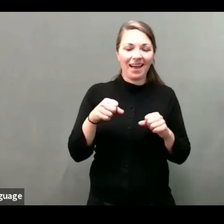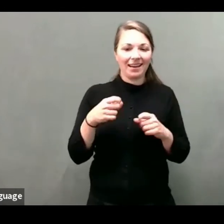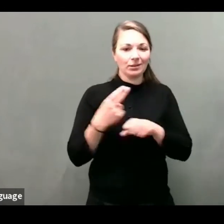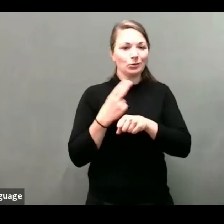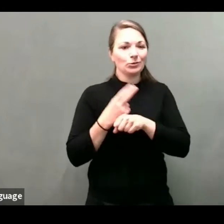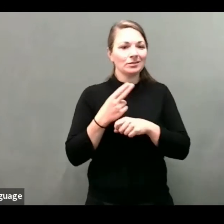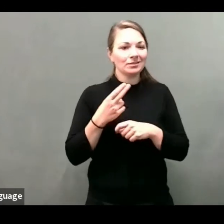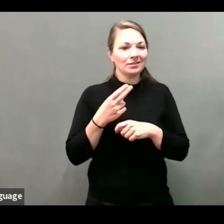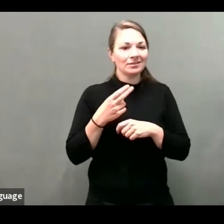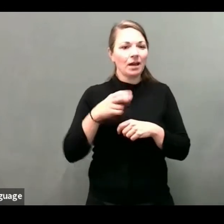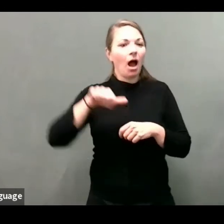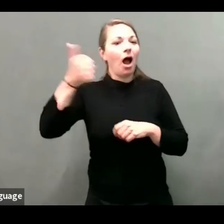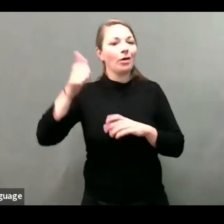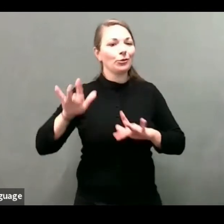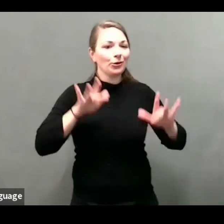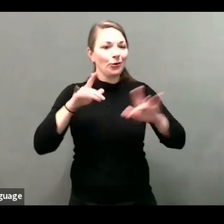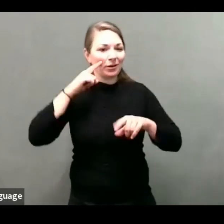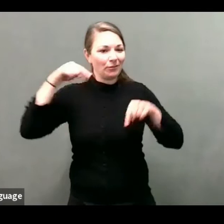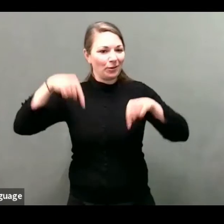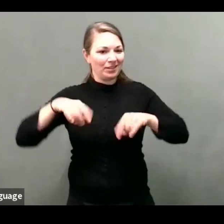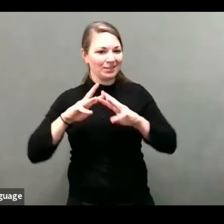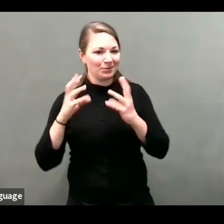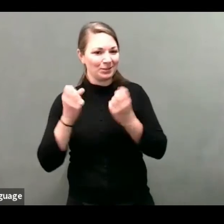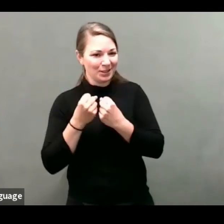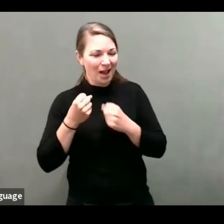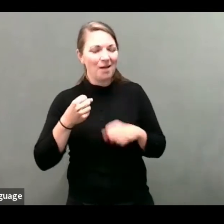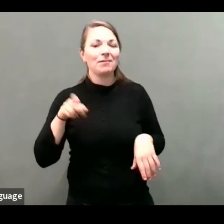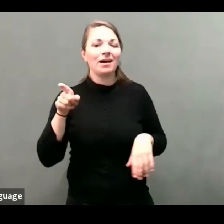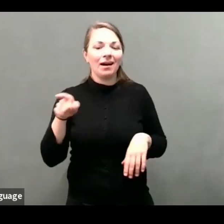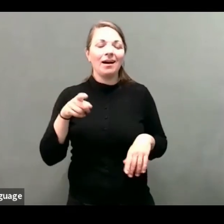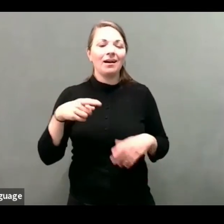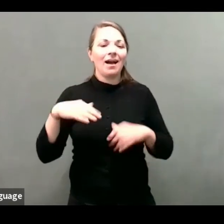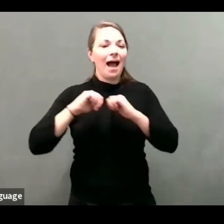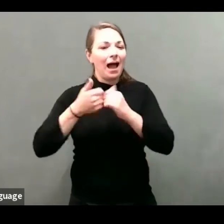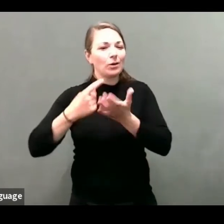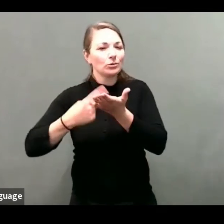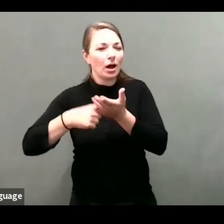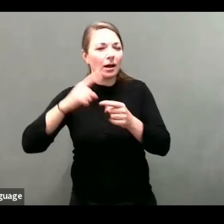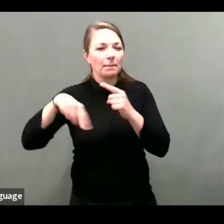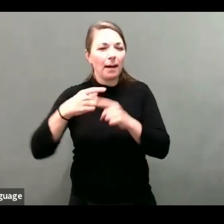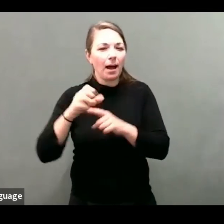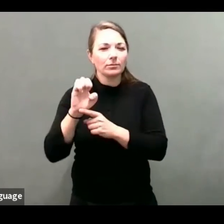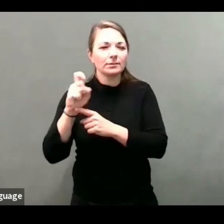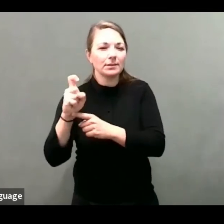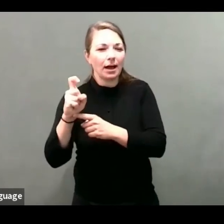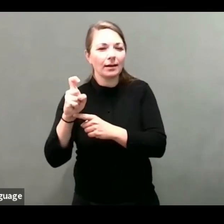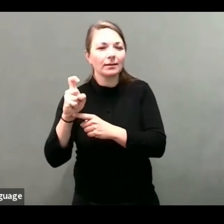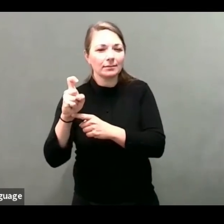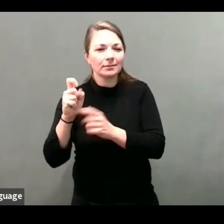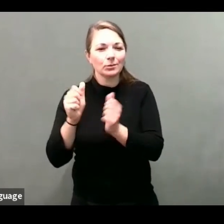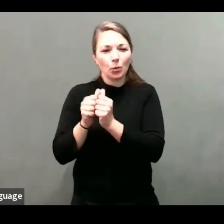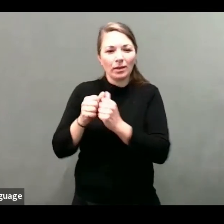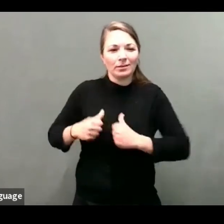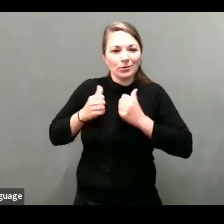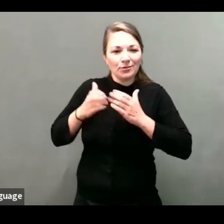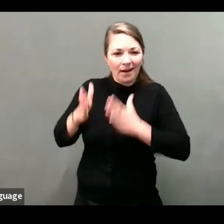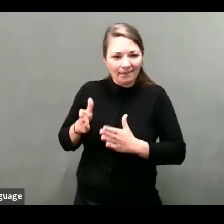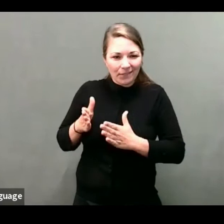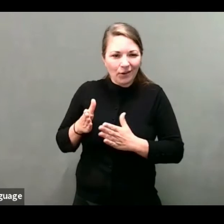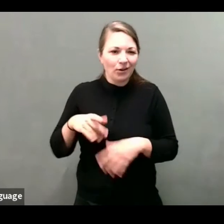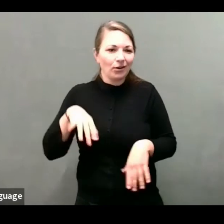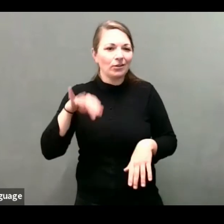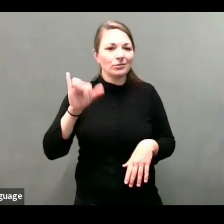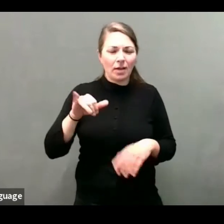How to Talk About Sex with Survivors, which also has a workshop component. So that's another great place to get some advice on how to do